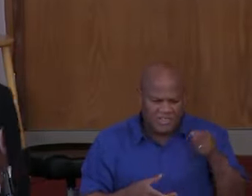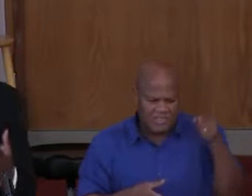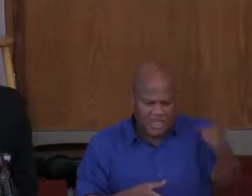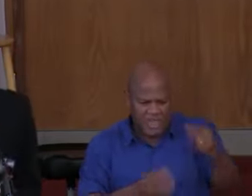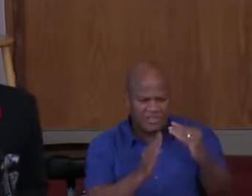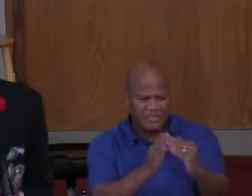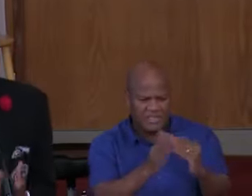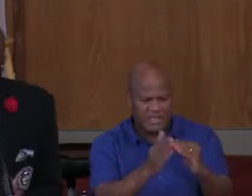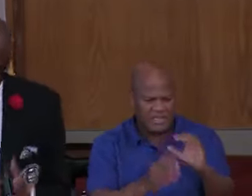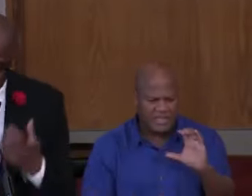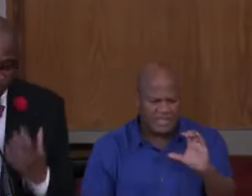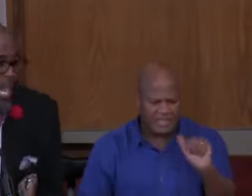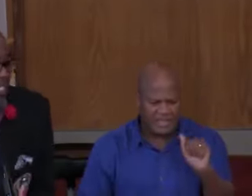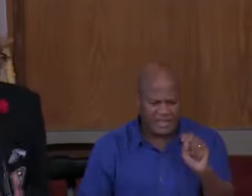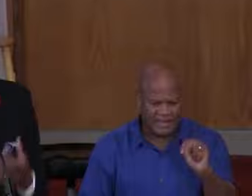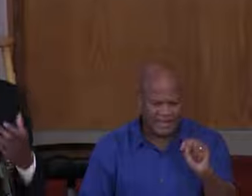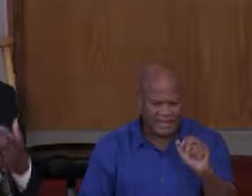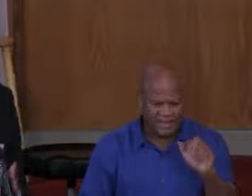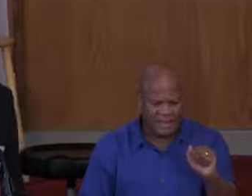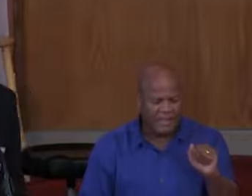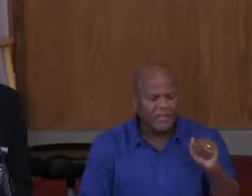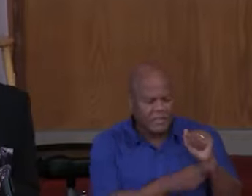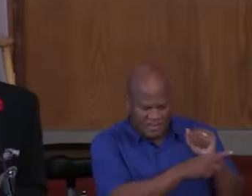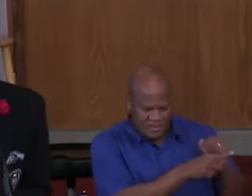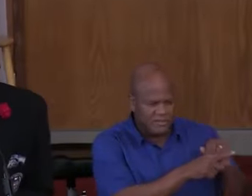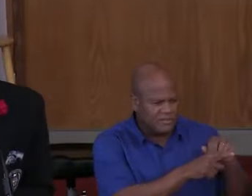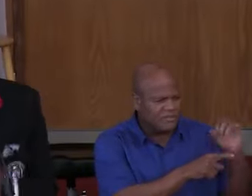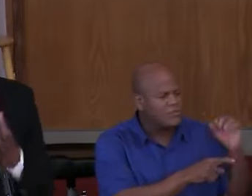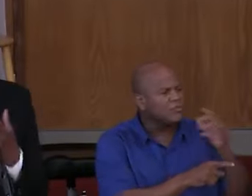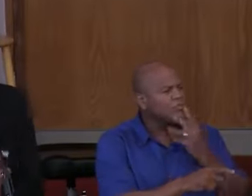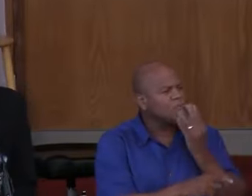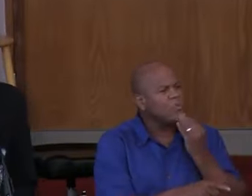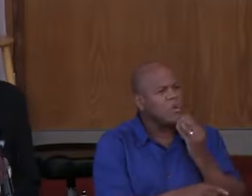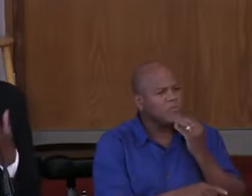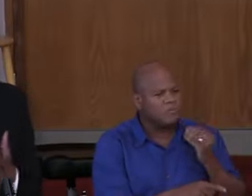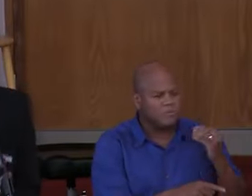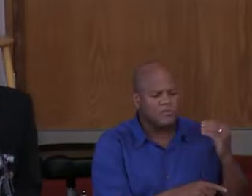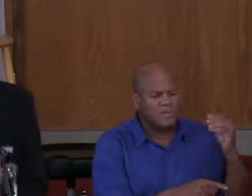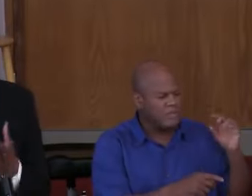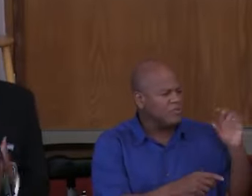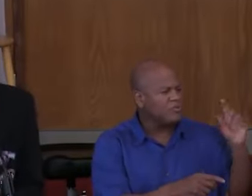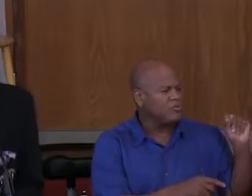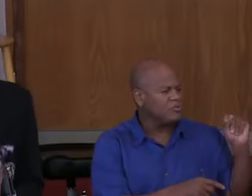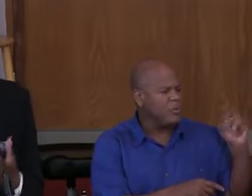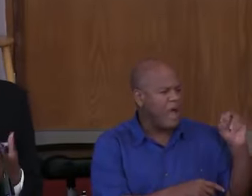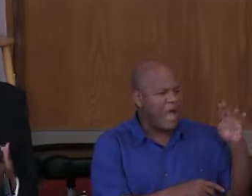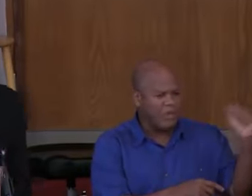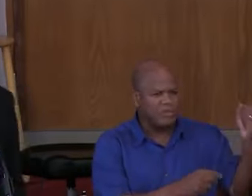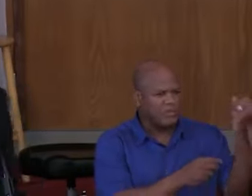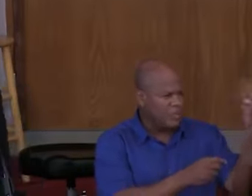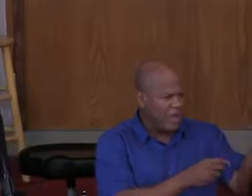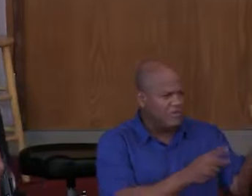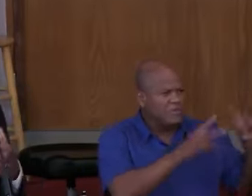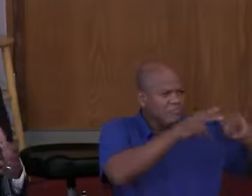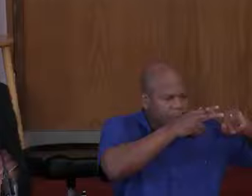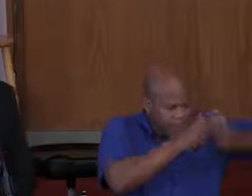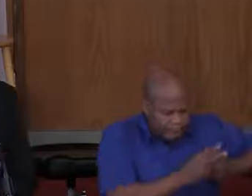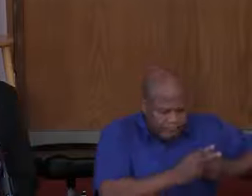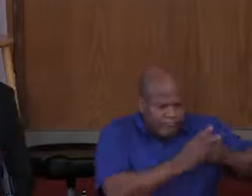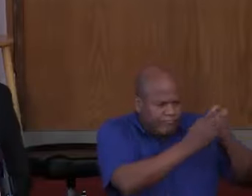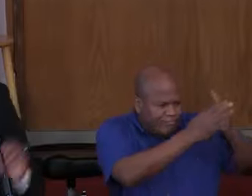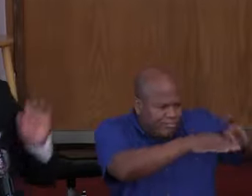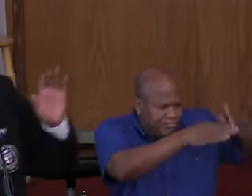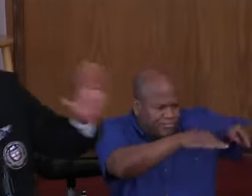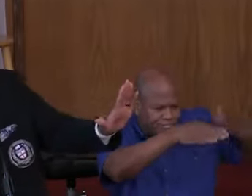leaders, Eleazar, the priest, Joshua, and the heads of the 12 tribes begin to distribute the land among the tribes. And there's